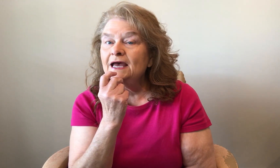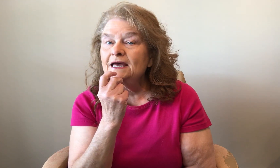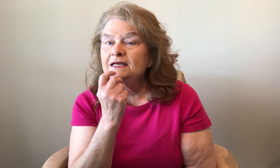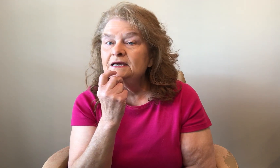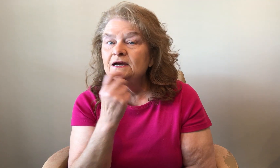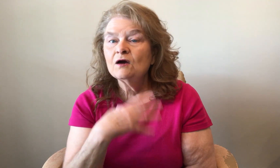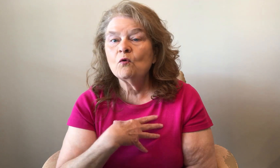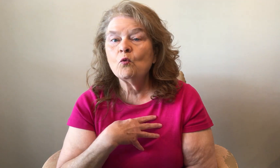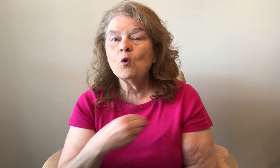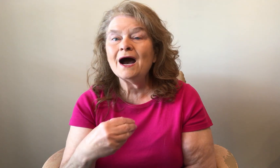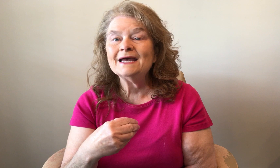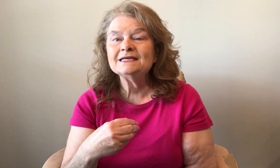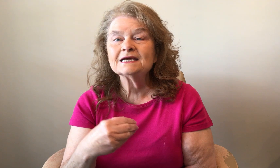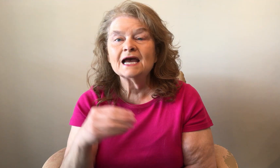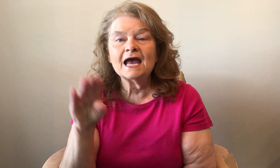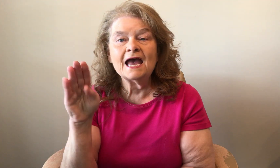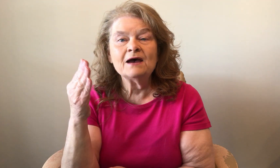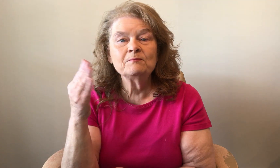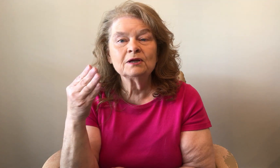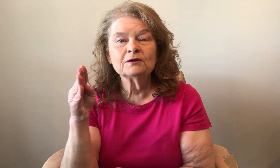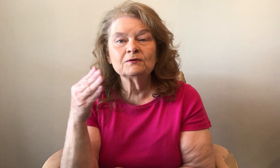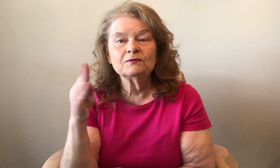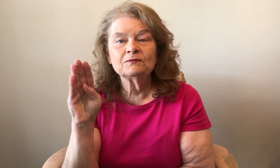red, white, and blue.